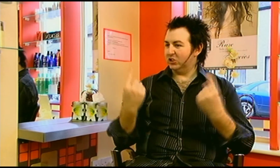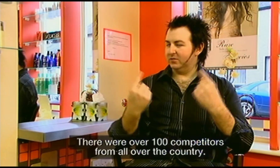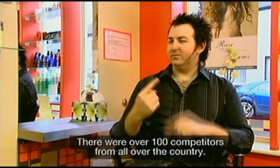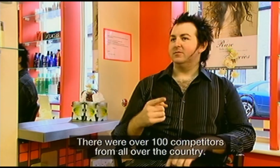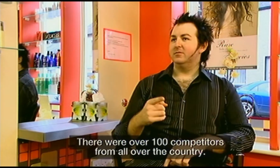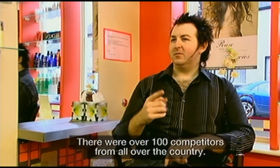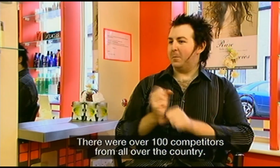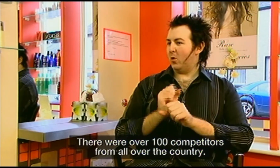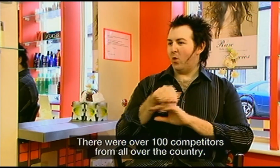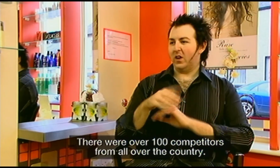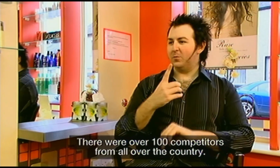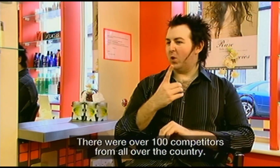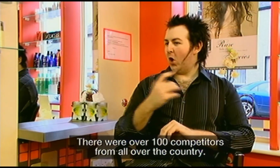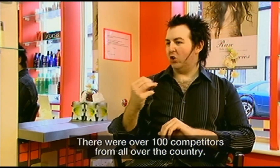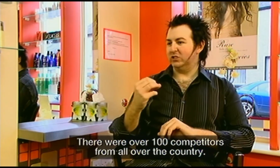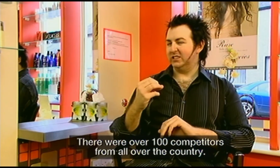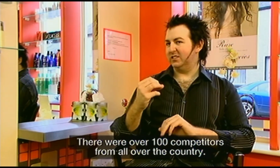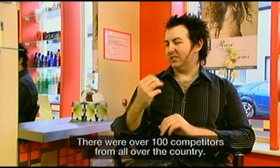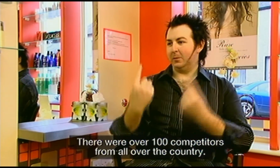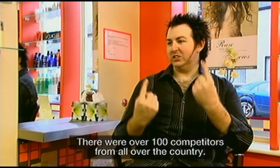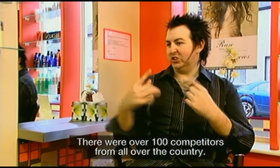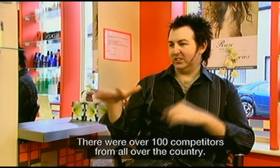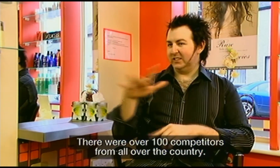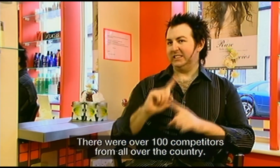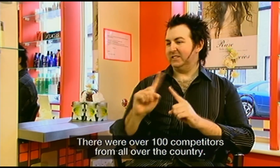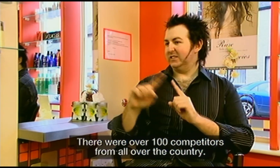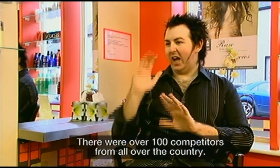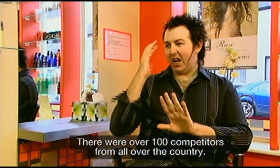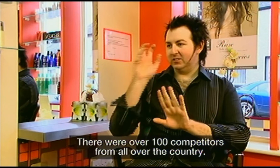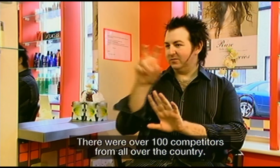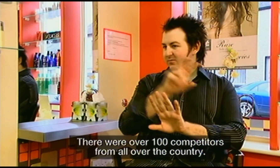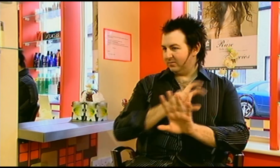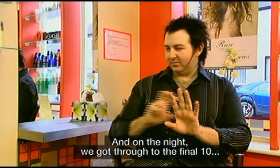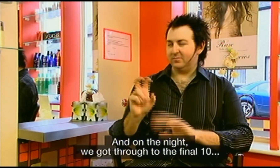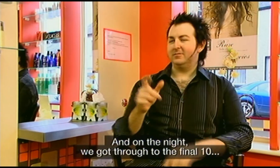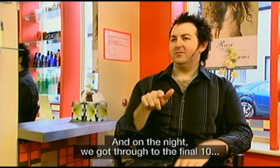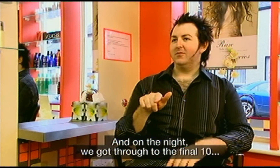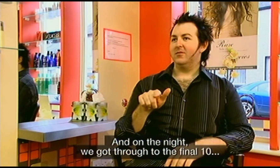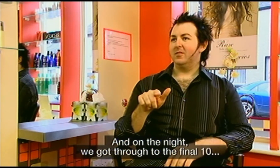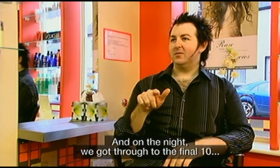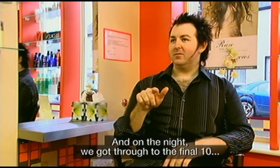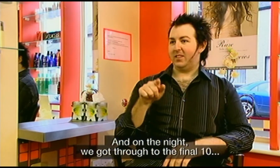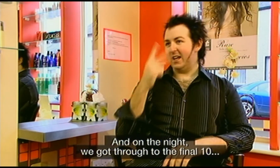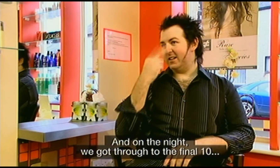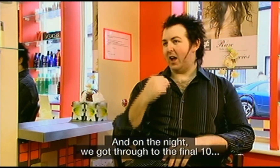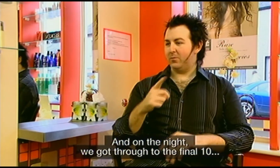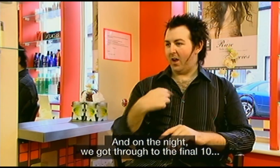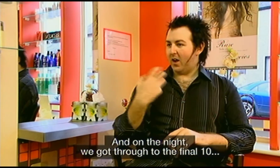There were over 100 competitors from all over the country, and on the night, we got